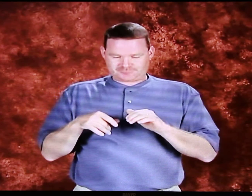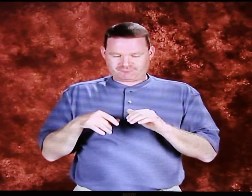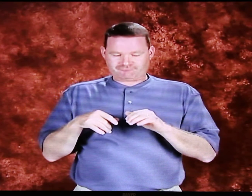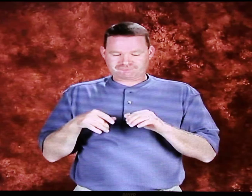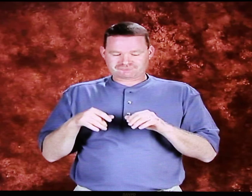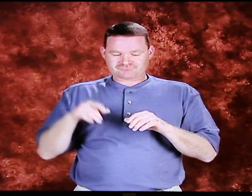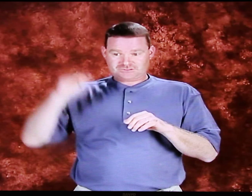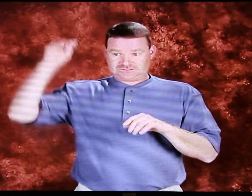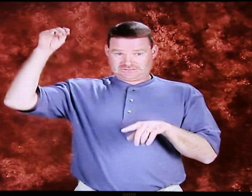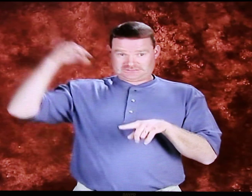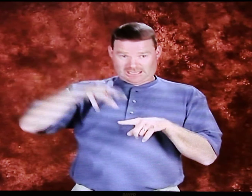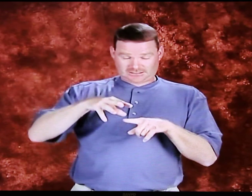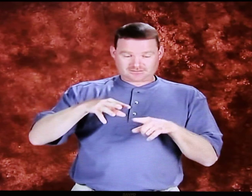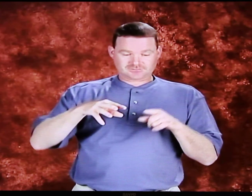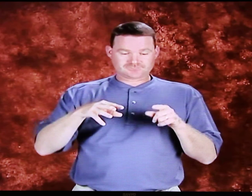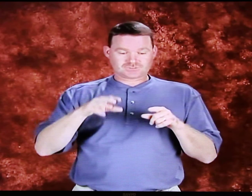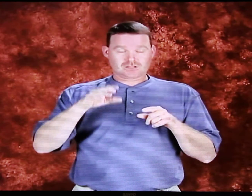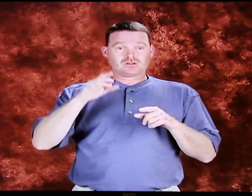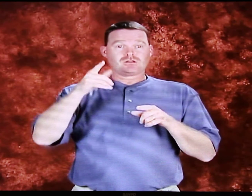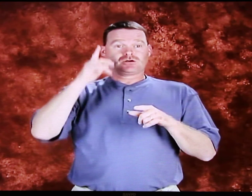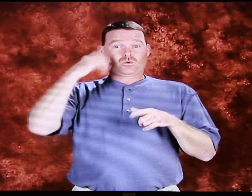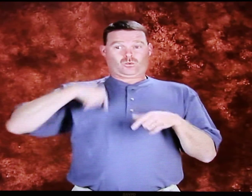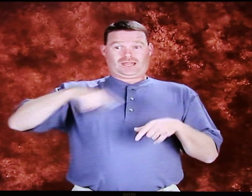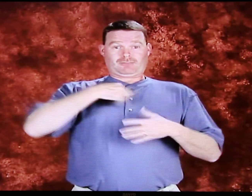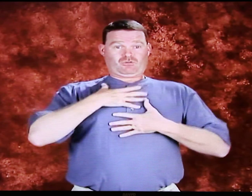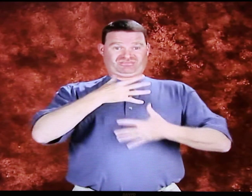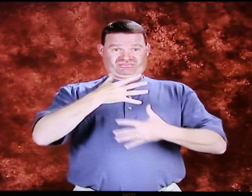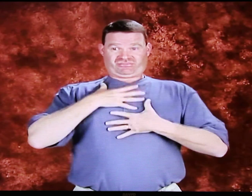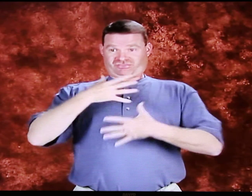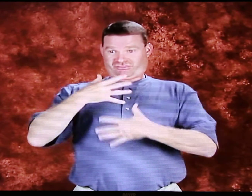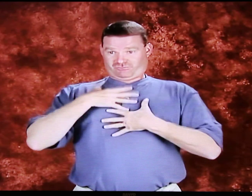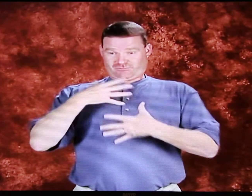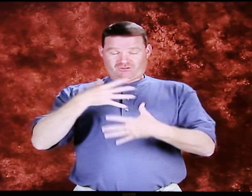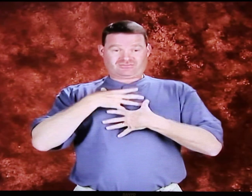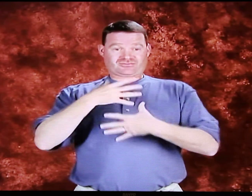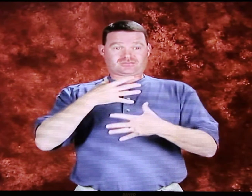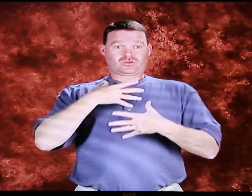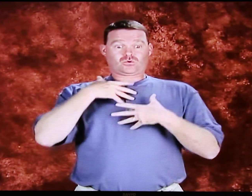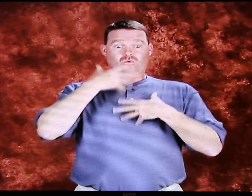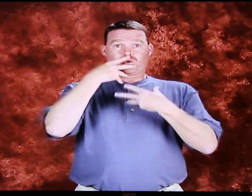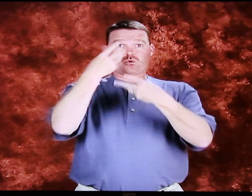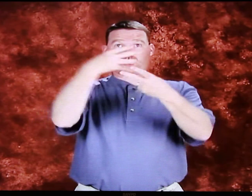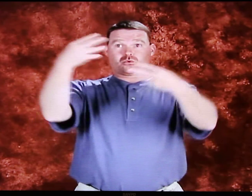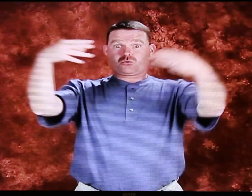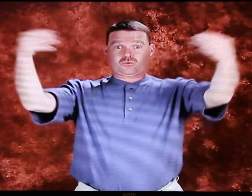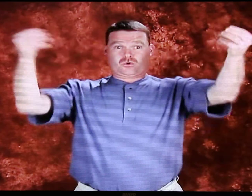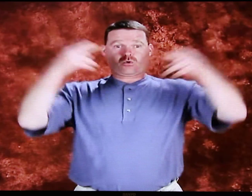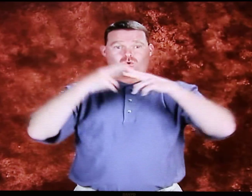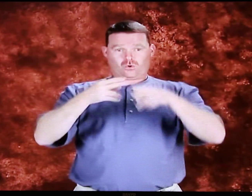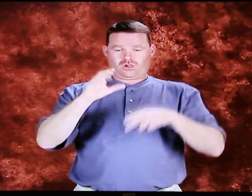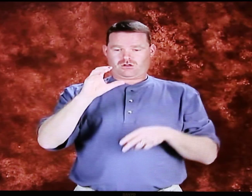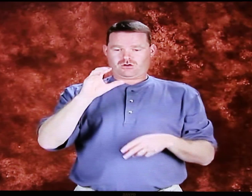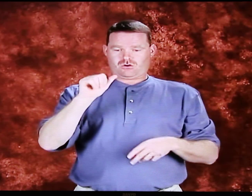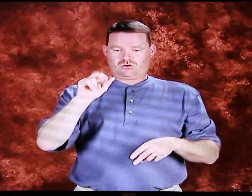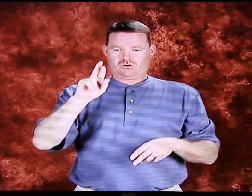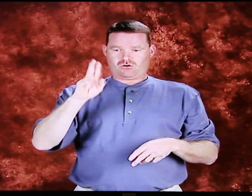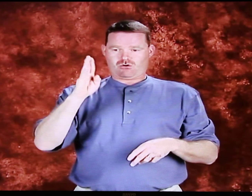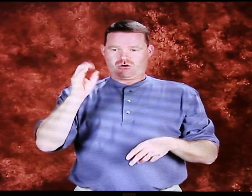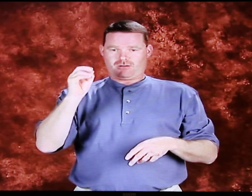and that helps the food factory operate. Now, you know how we breathe and we